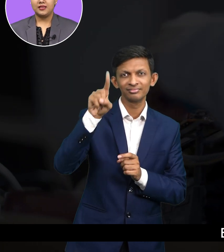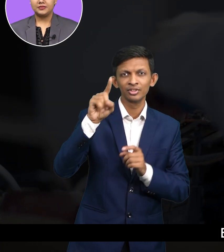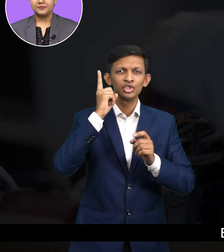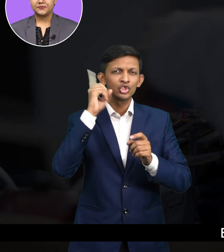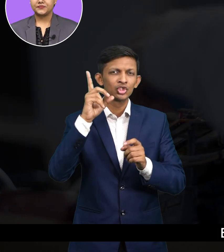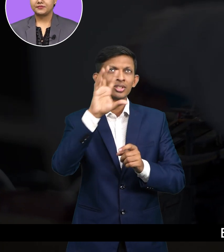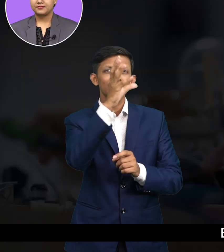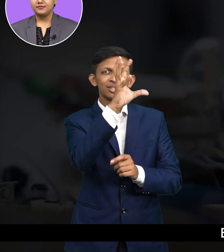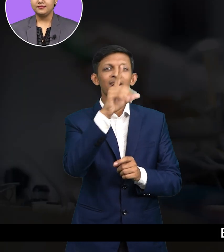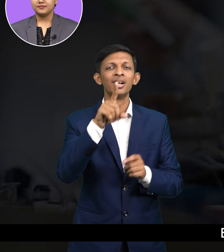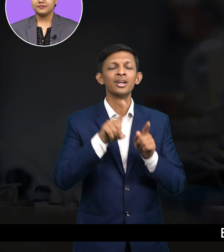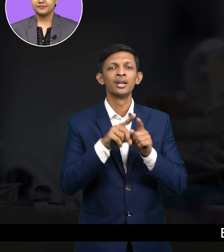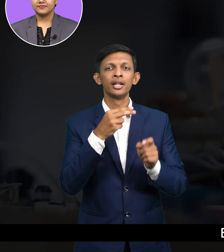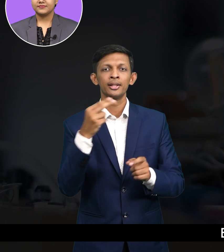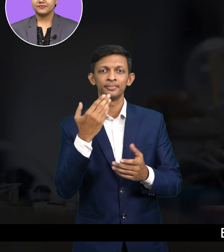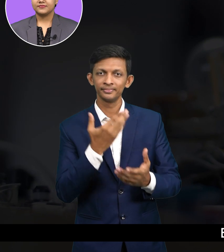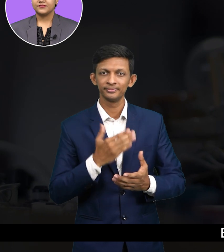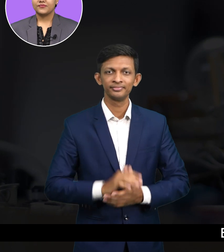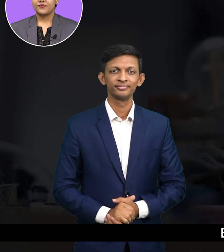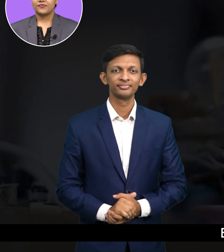Electric bell.